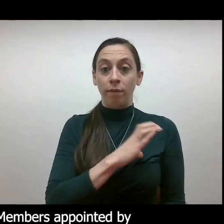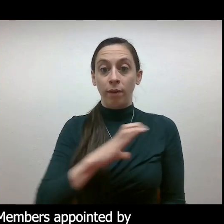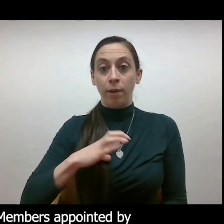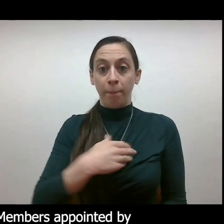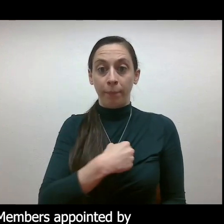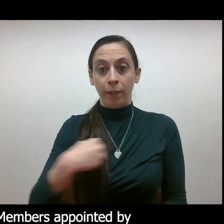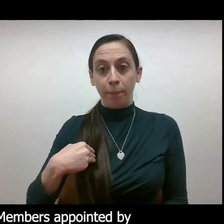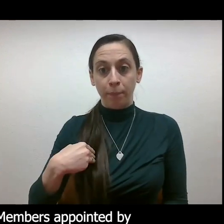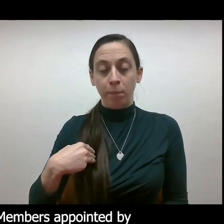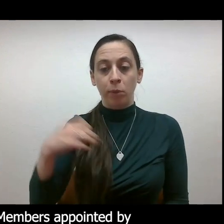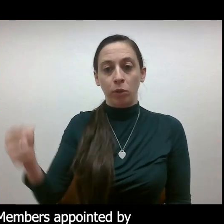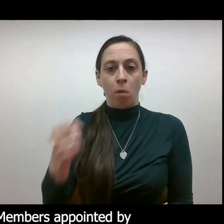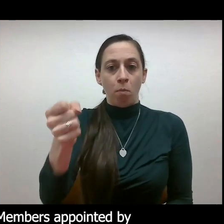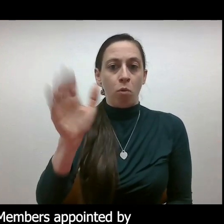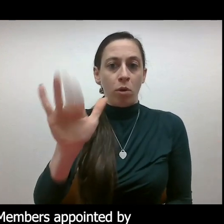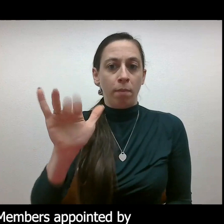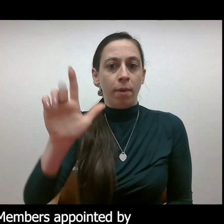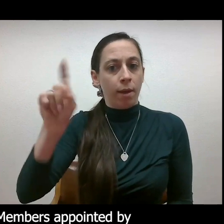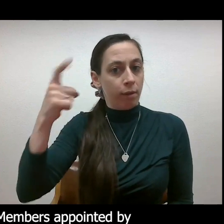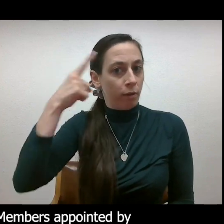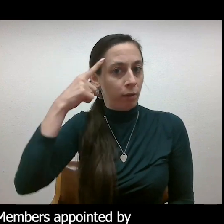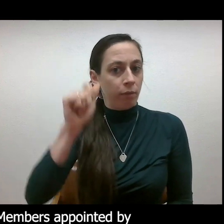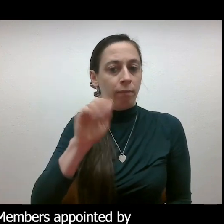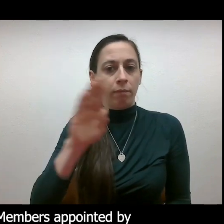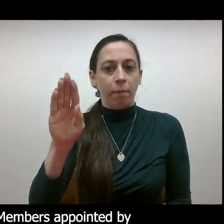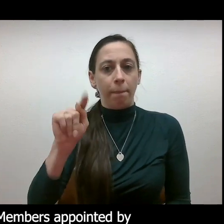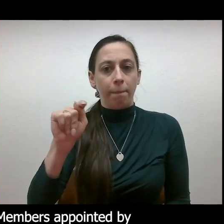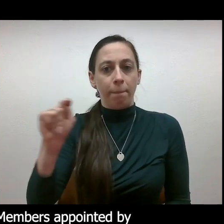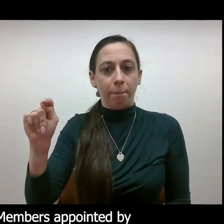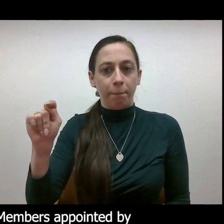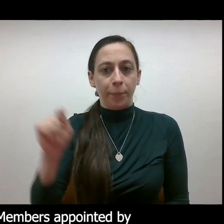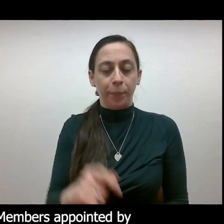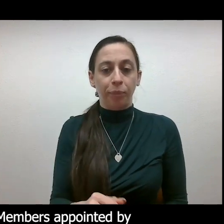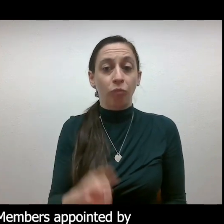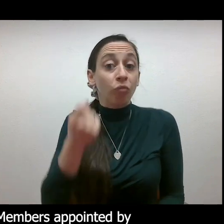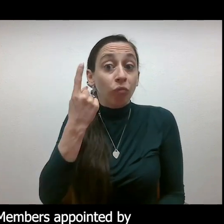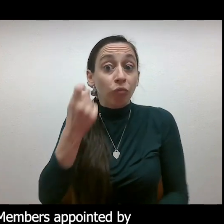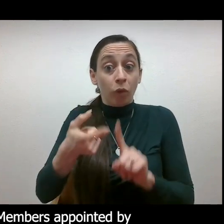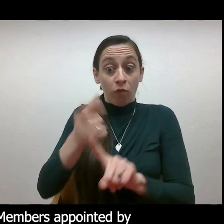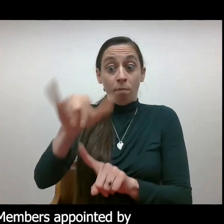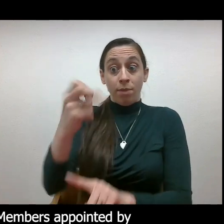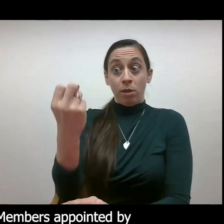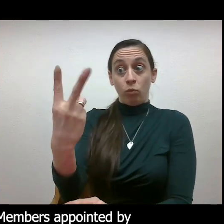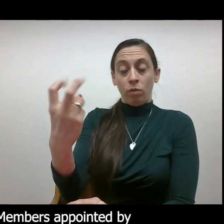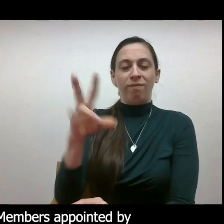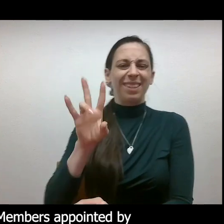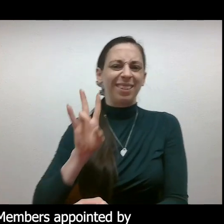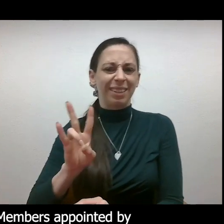members appointed by Governor Abbott, 7 of whom must be a person with a disability.